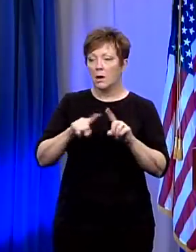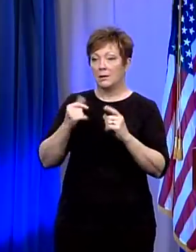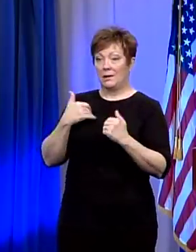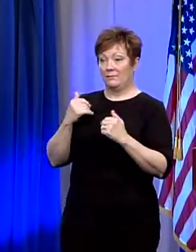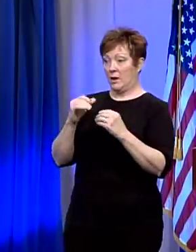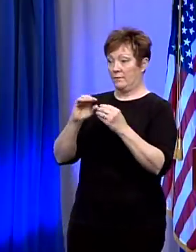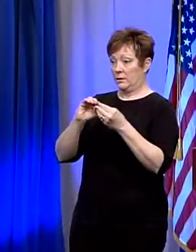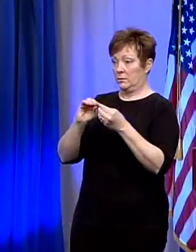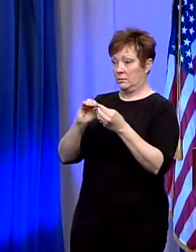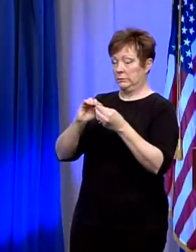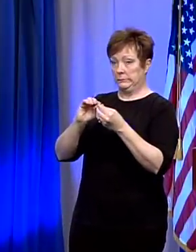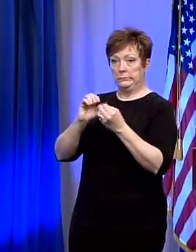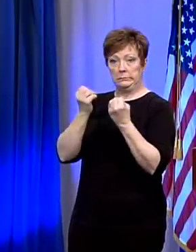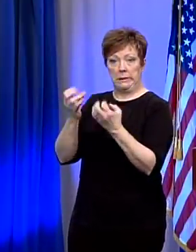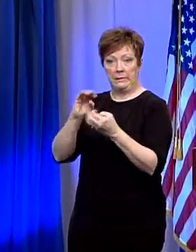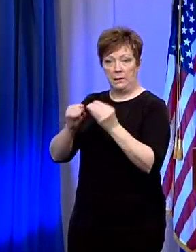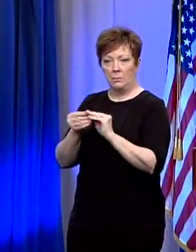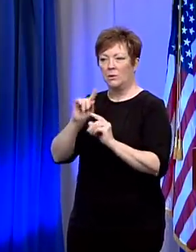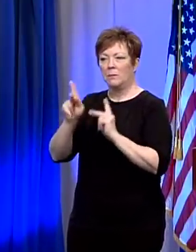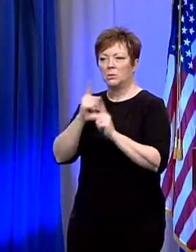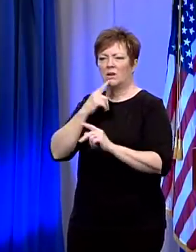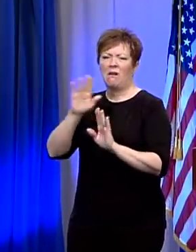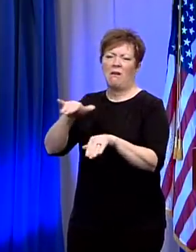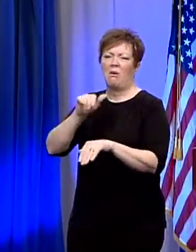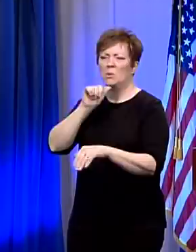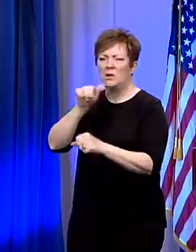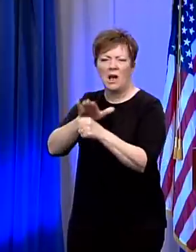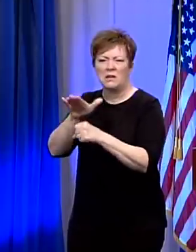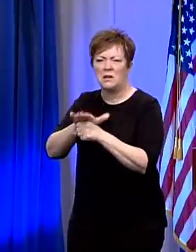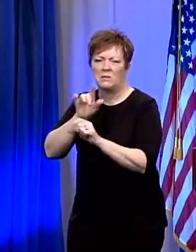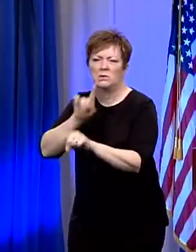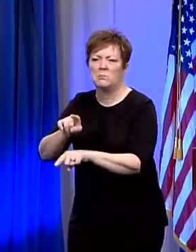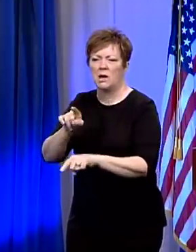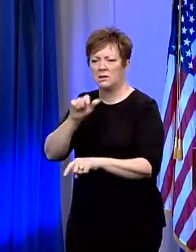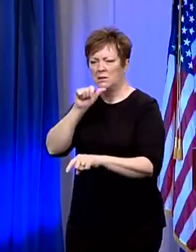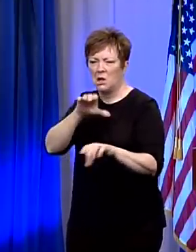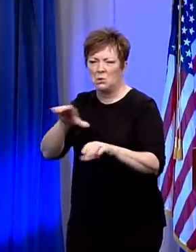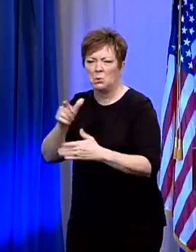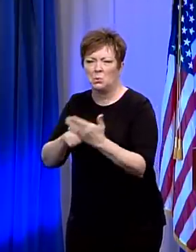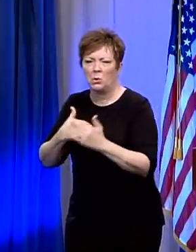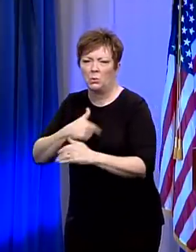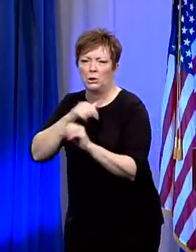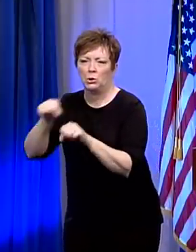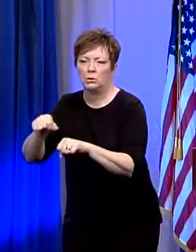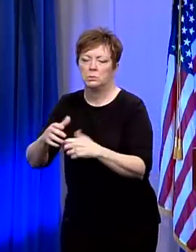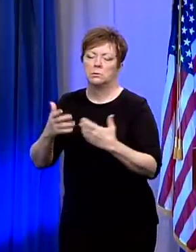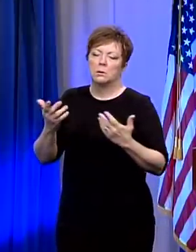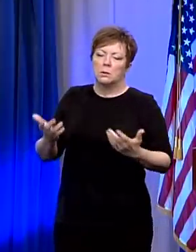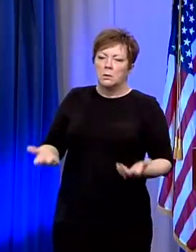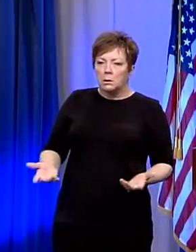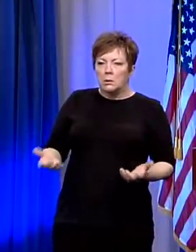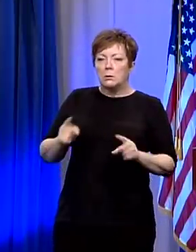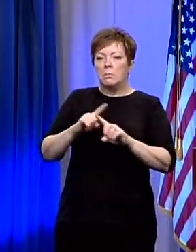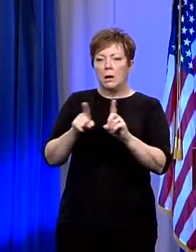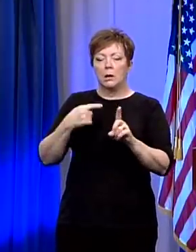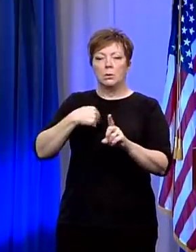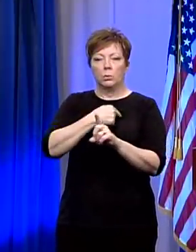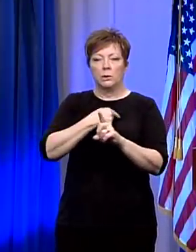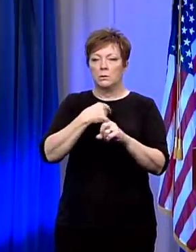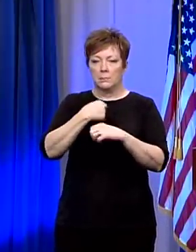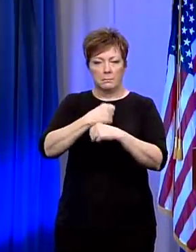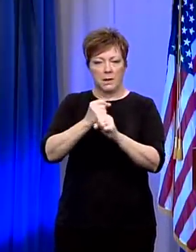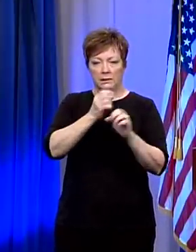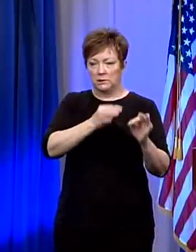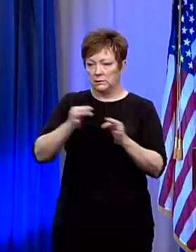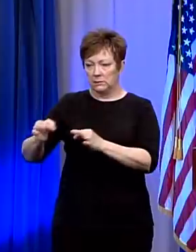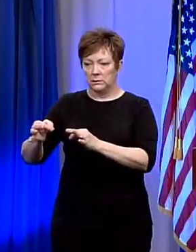say it was an adequate response. So I think that the situation changes very quickly. We're making the decisions that we